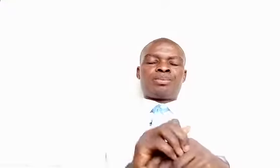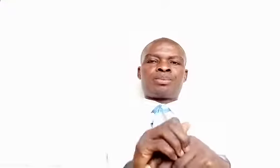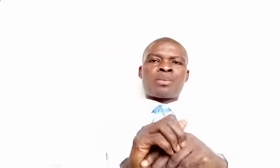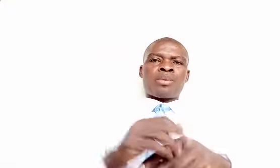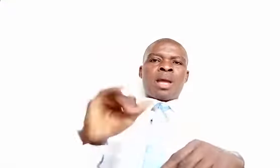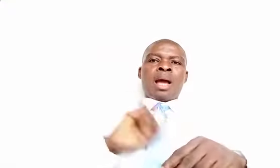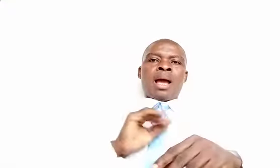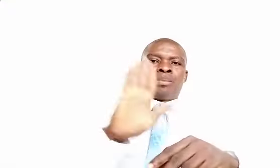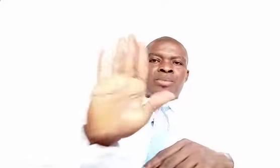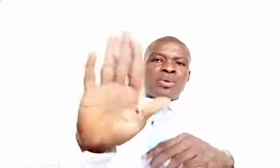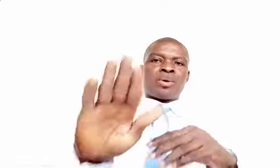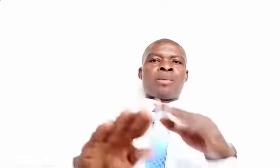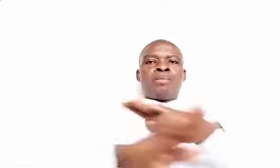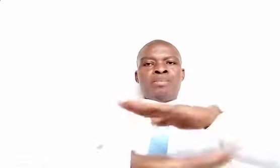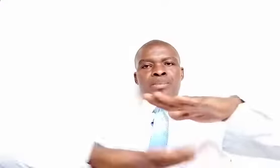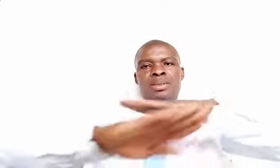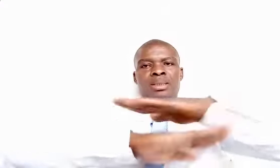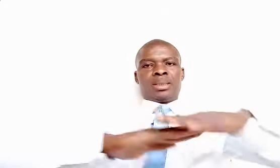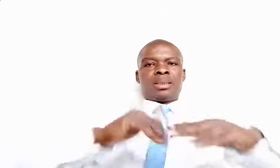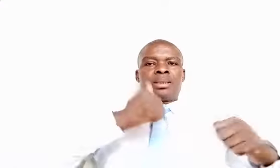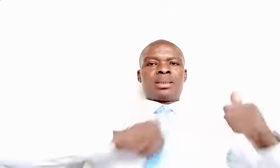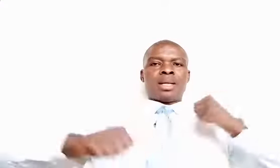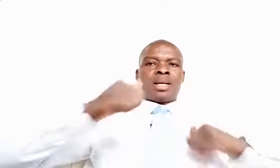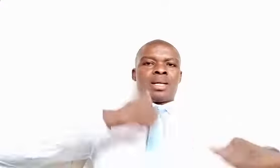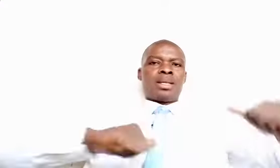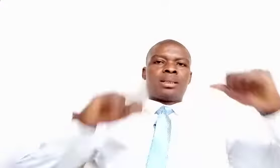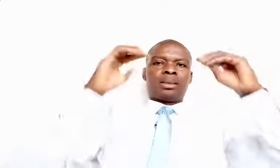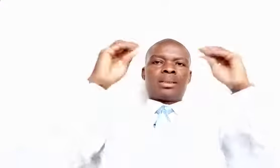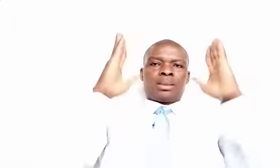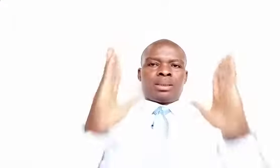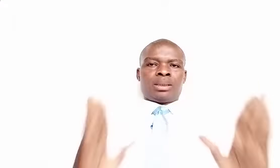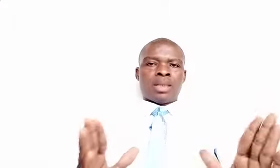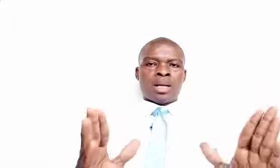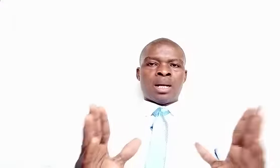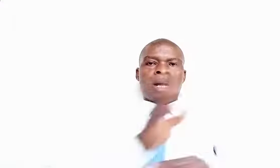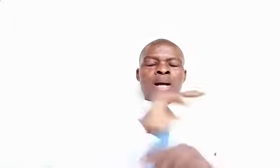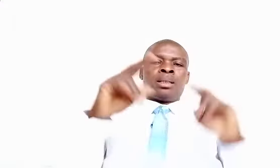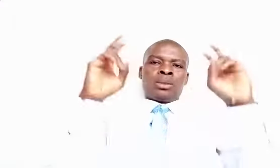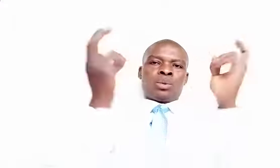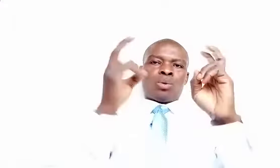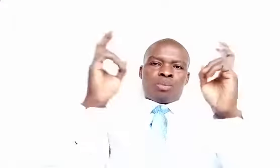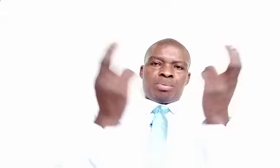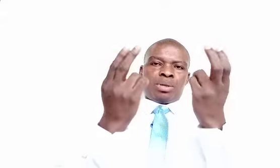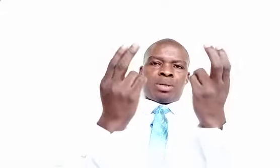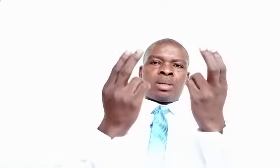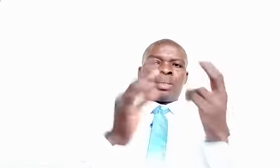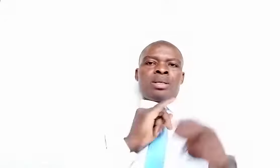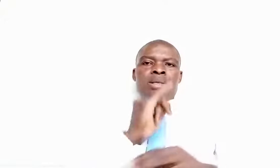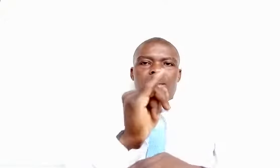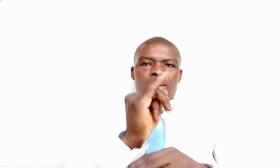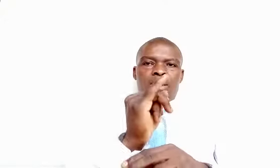I am your basic science teacher for this session, and the topic to be treated is Earth in